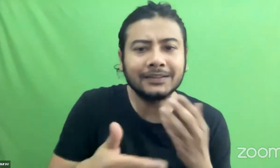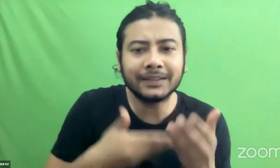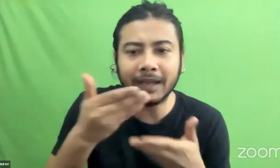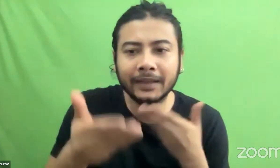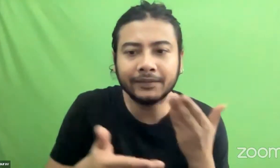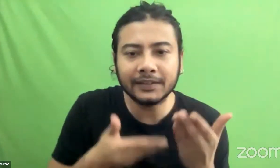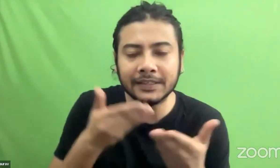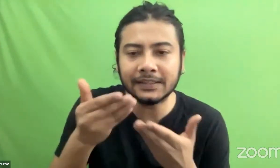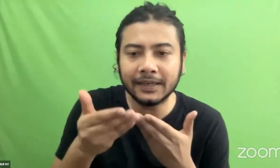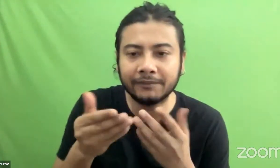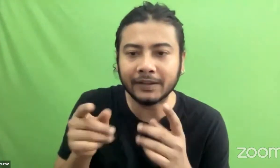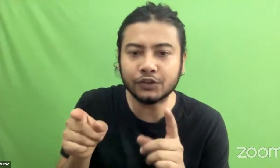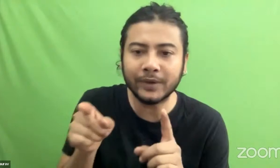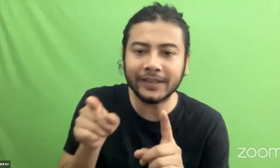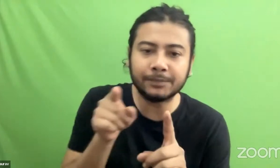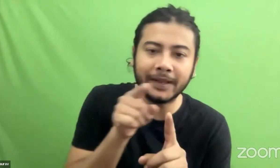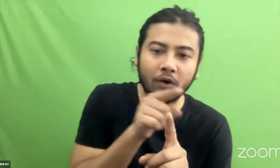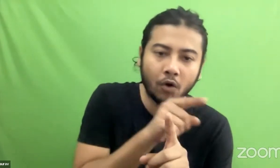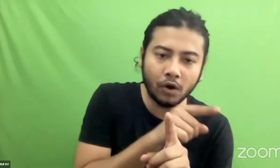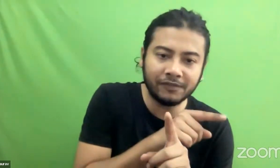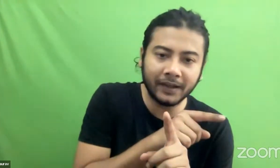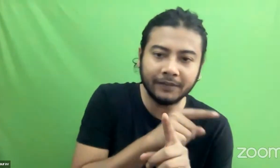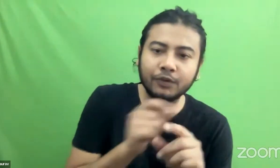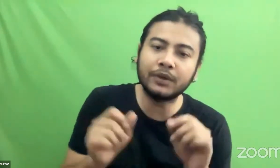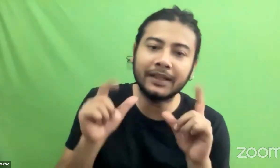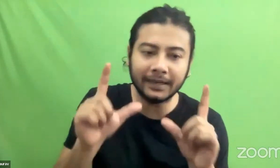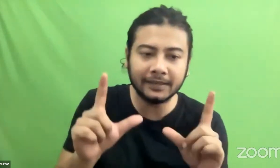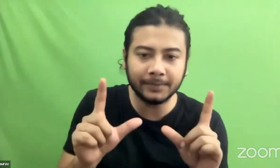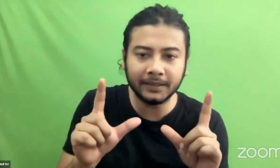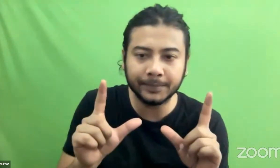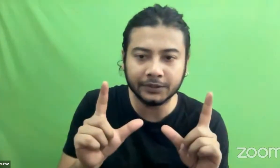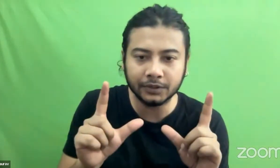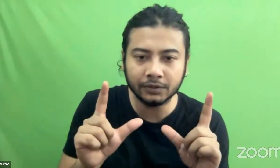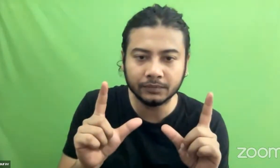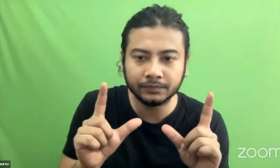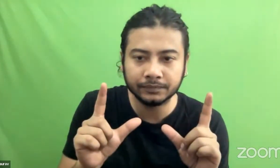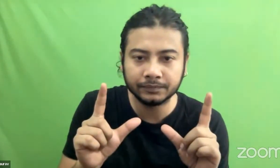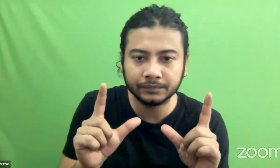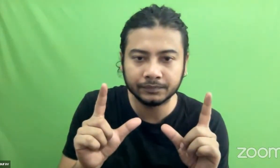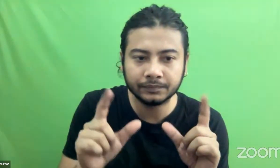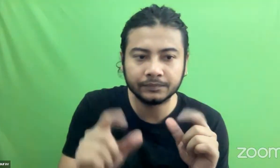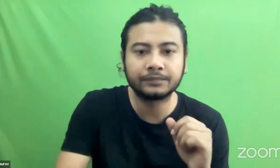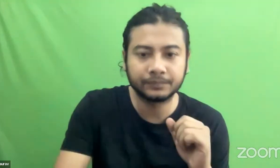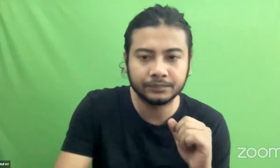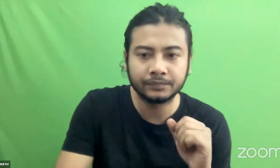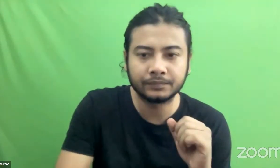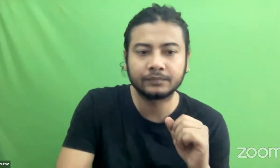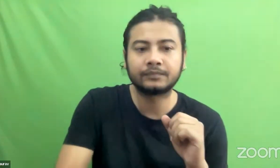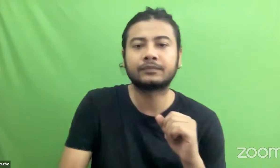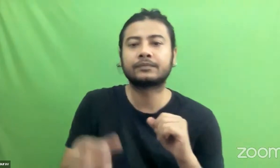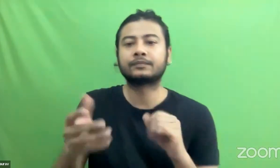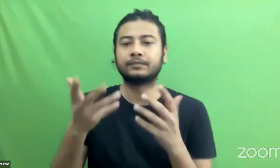Mataji, I suggest that once you explain all 5, you can then display the picture. No? Okay. Right. So on the rights of